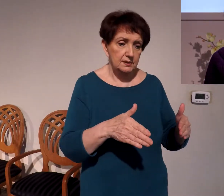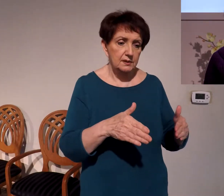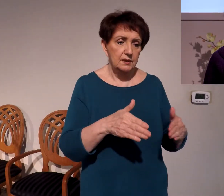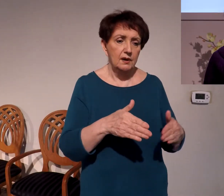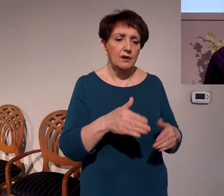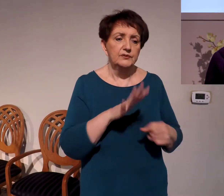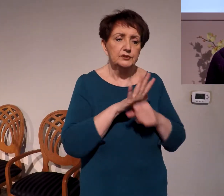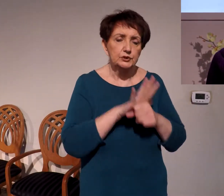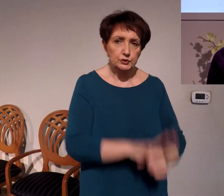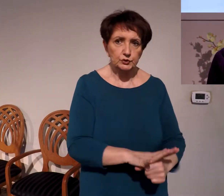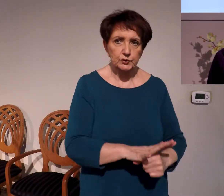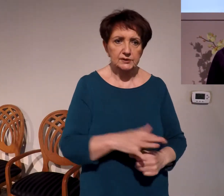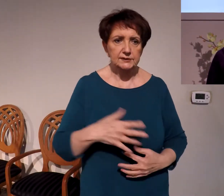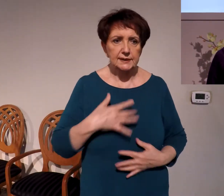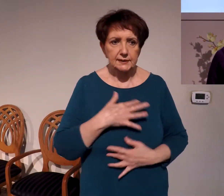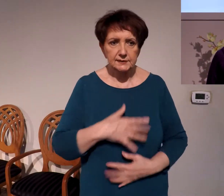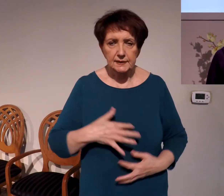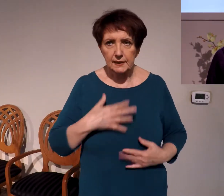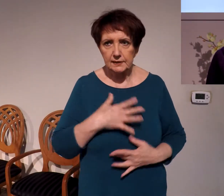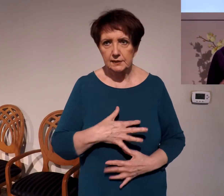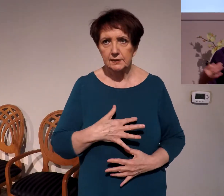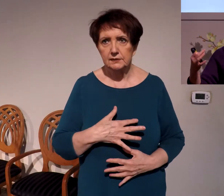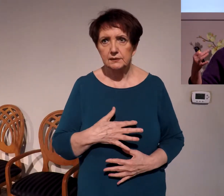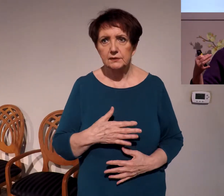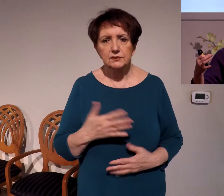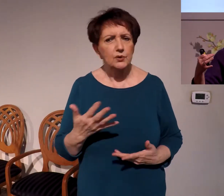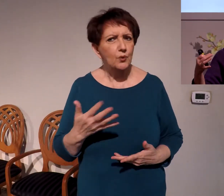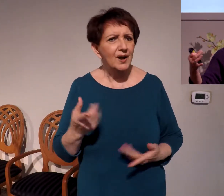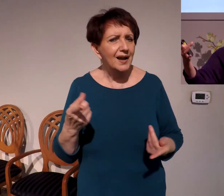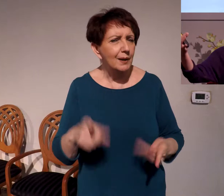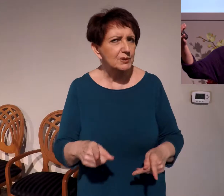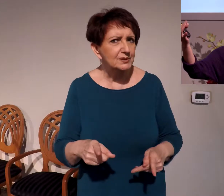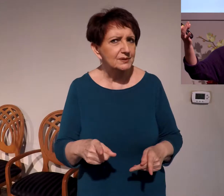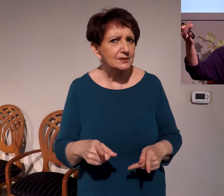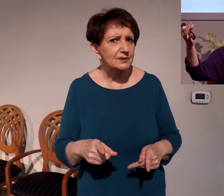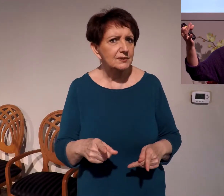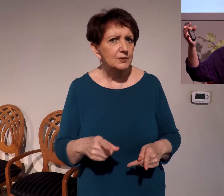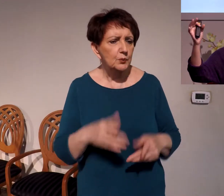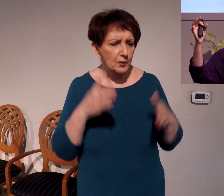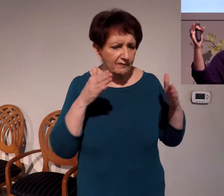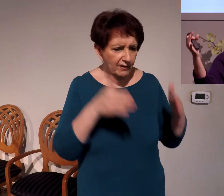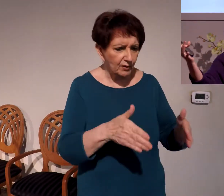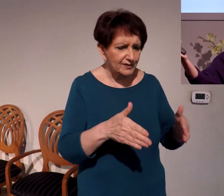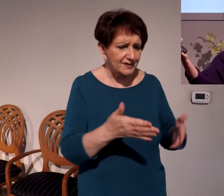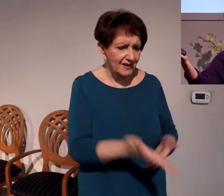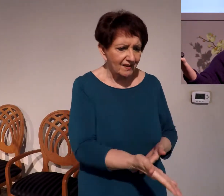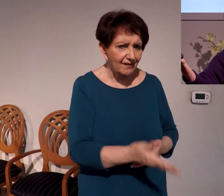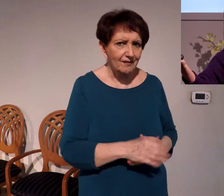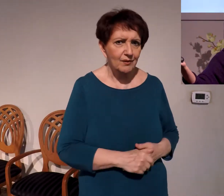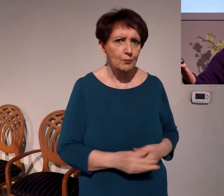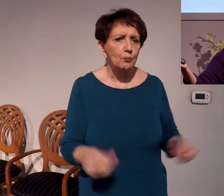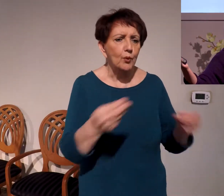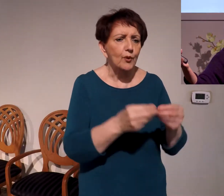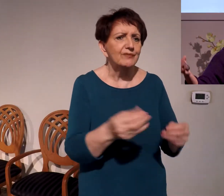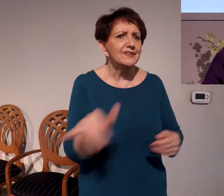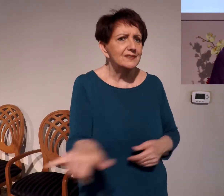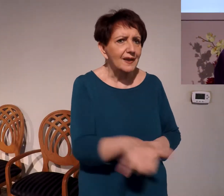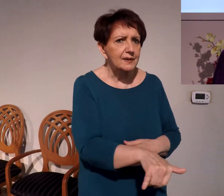anxiety. And so what happens when we focus on the thing that causes us stress and anxiety? More of the